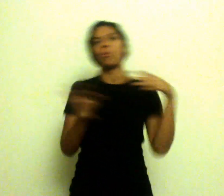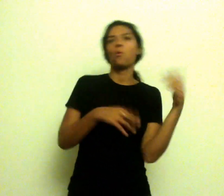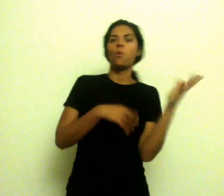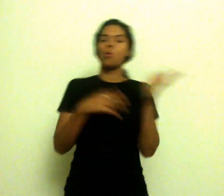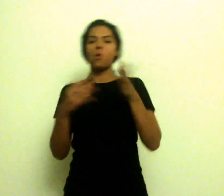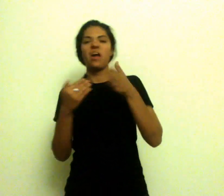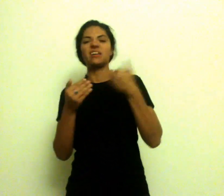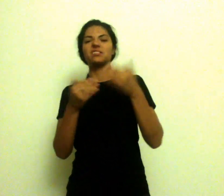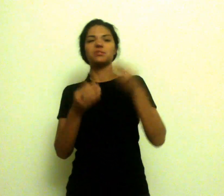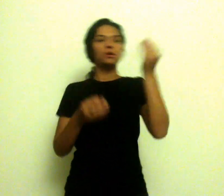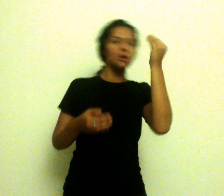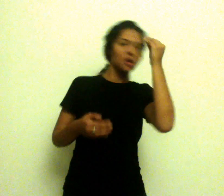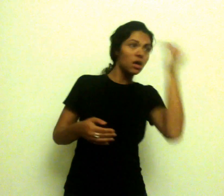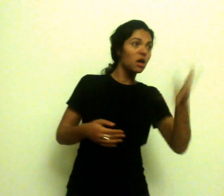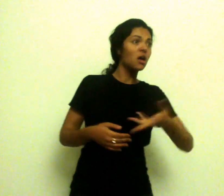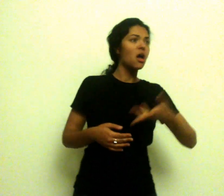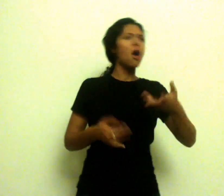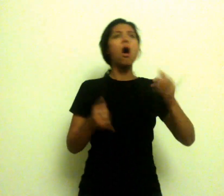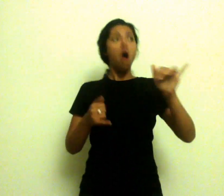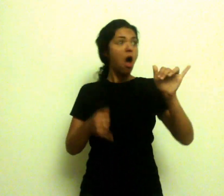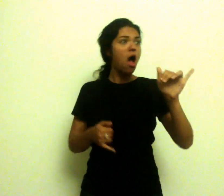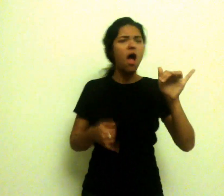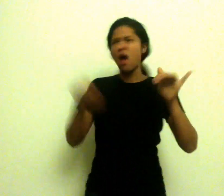all truth is relative. What does that mean?